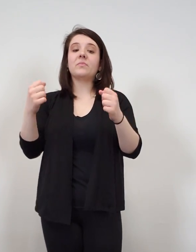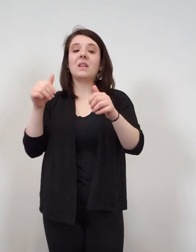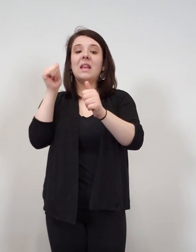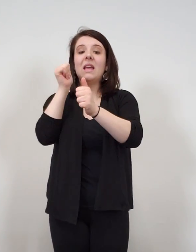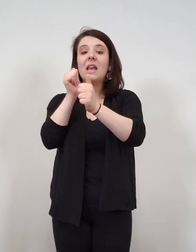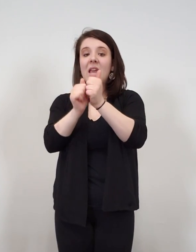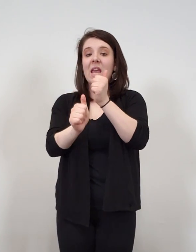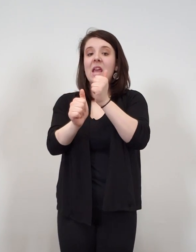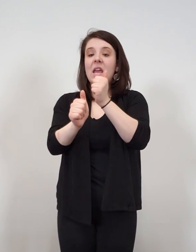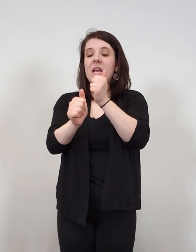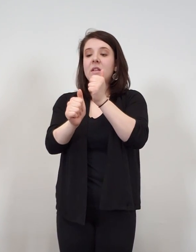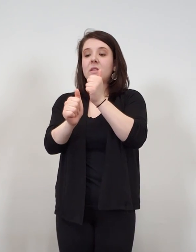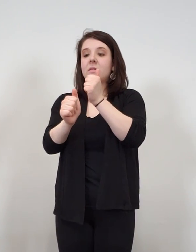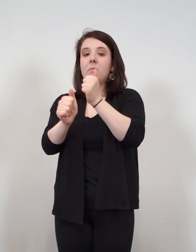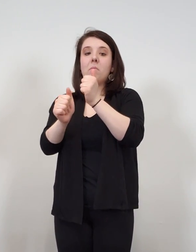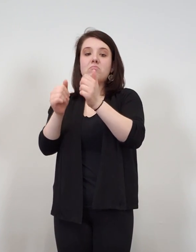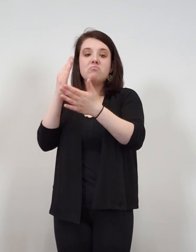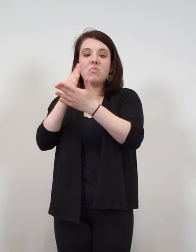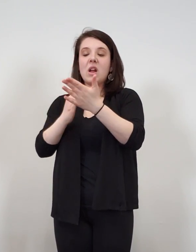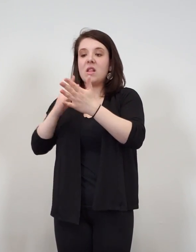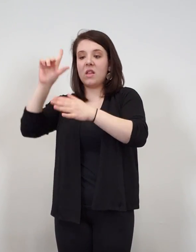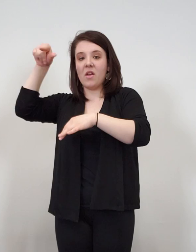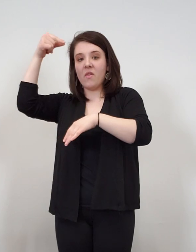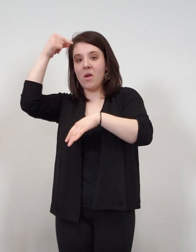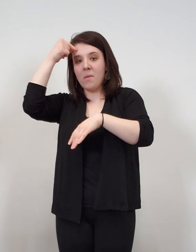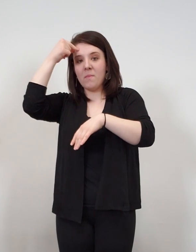the powers. Okay, so the first